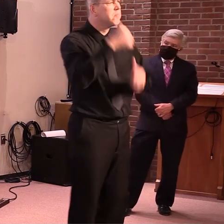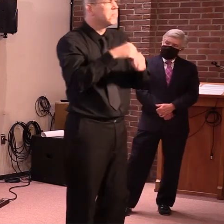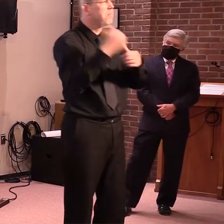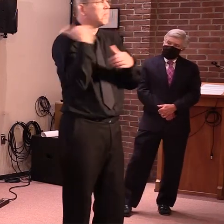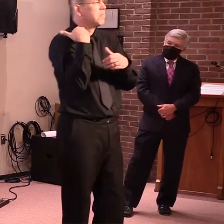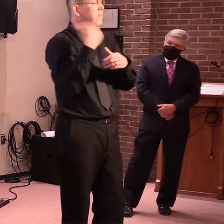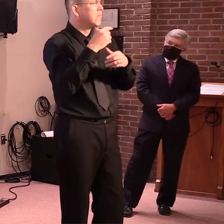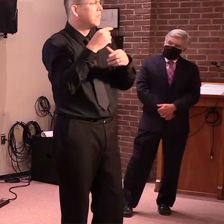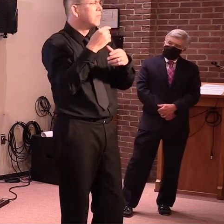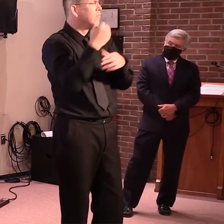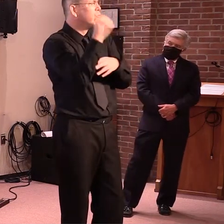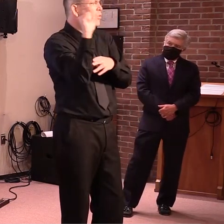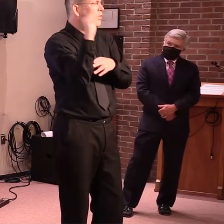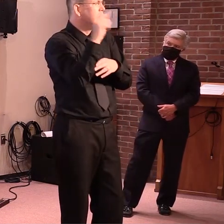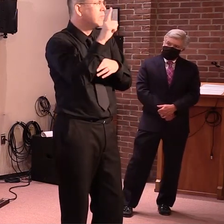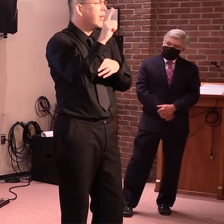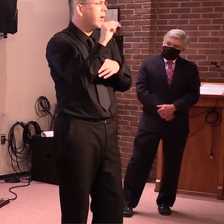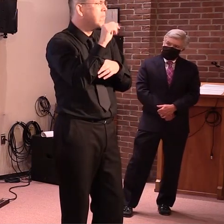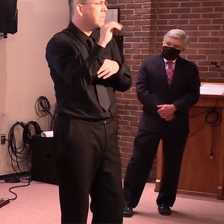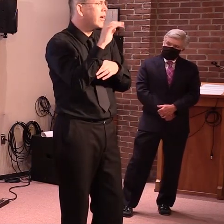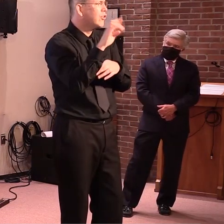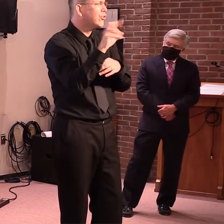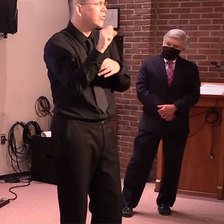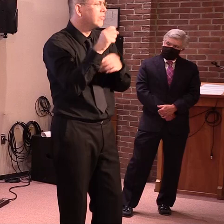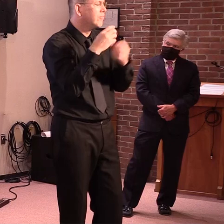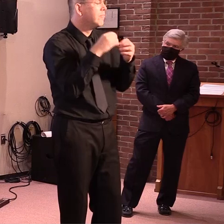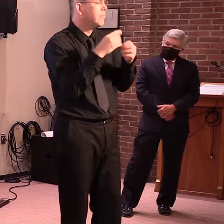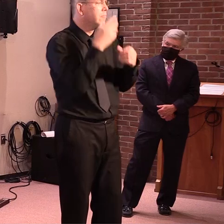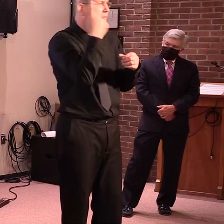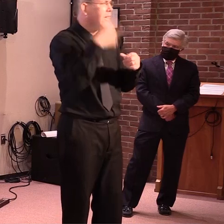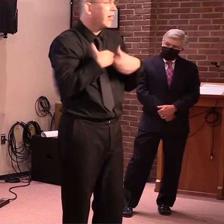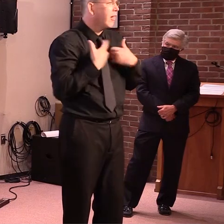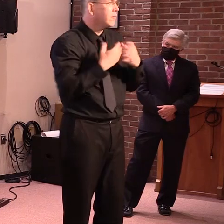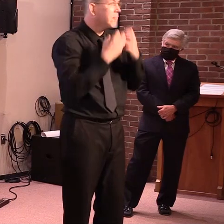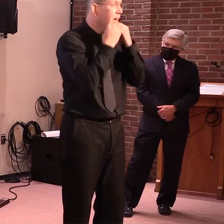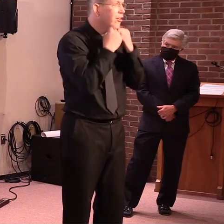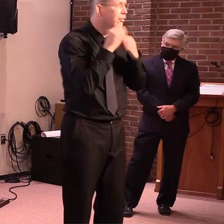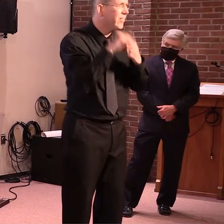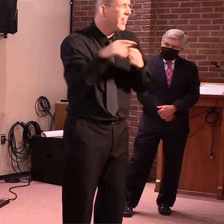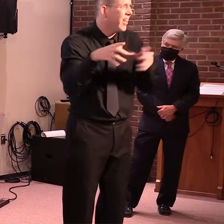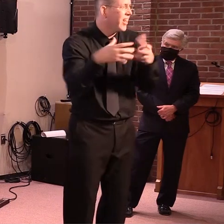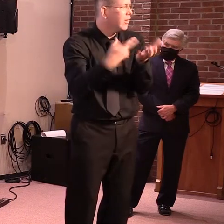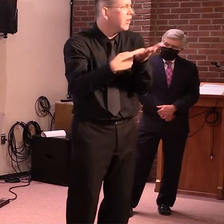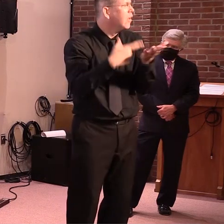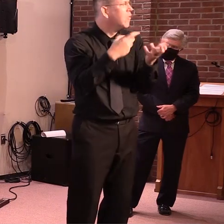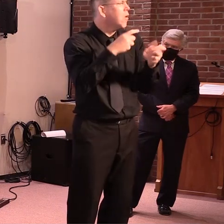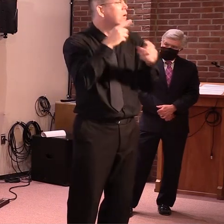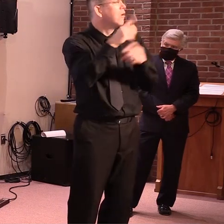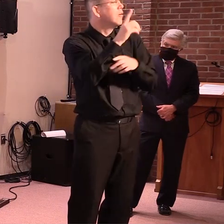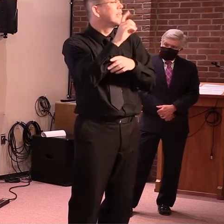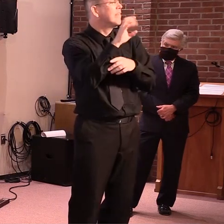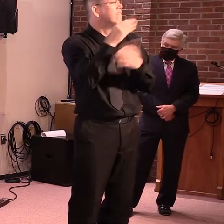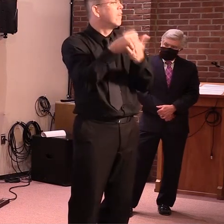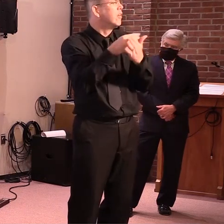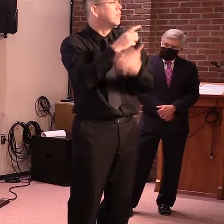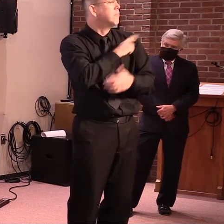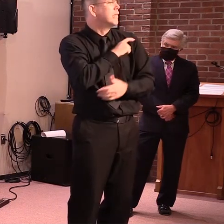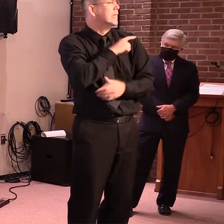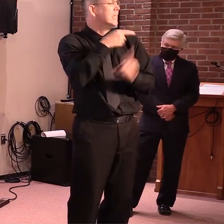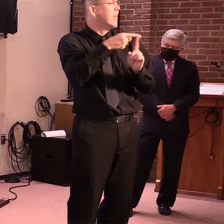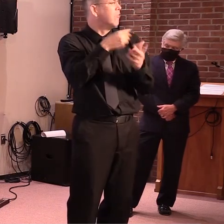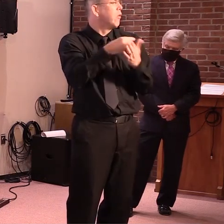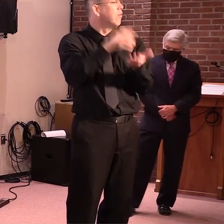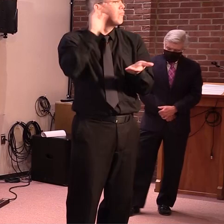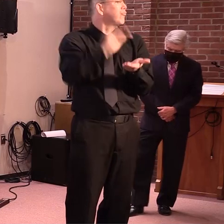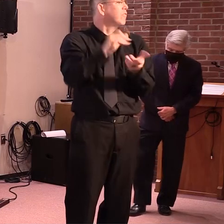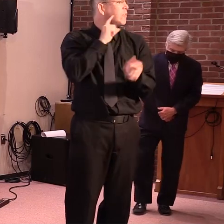taking a different approach for a while, and I'll let Commissioner Sherling talk about that. But as you might recall, in our